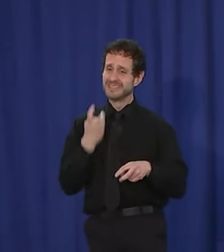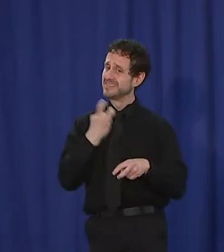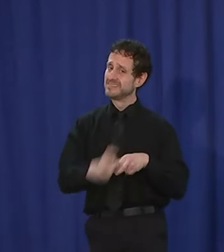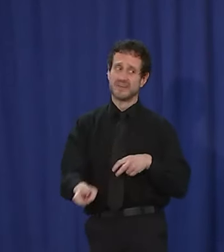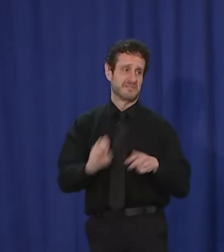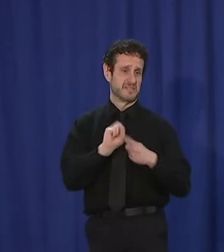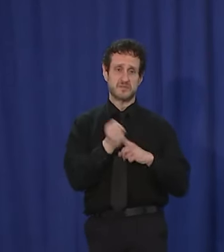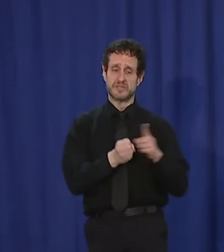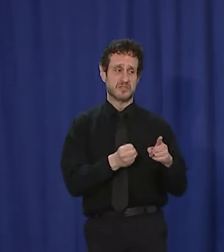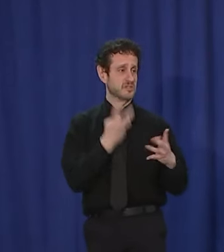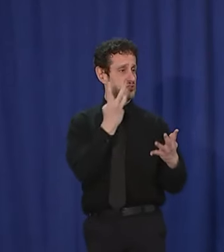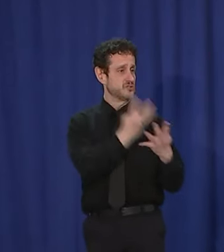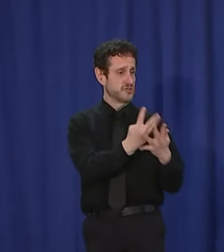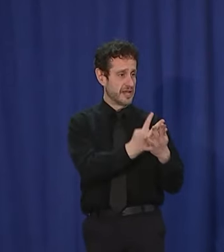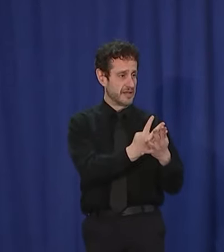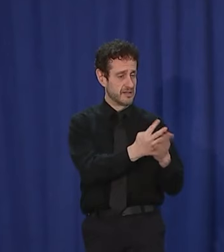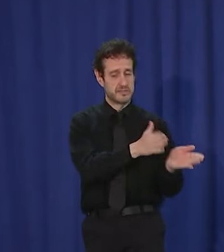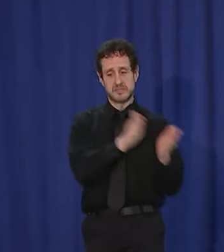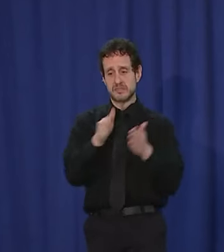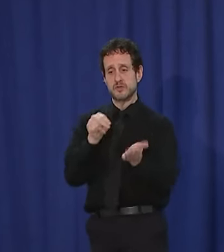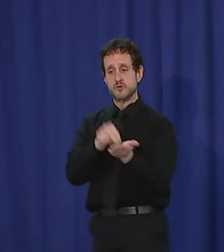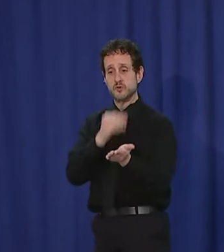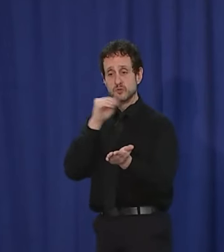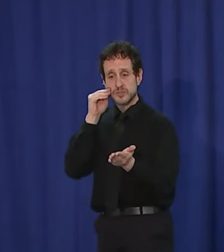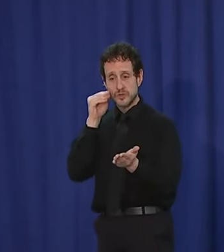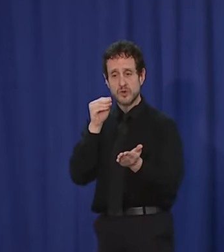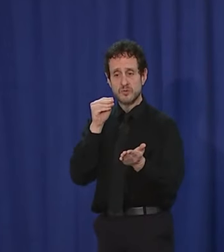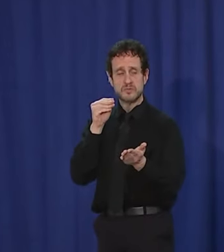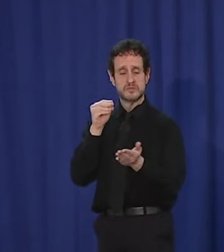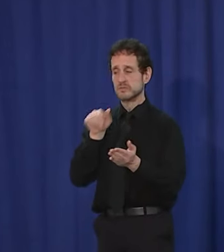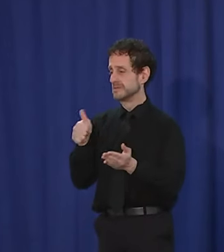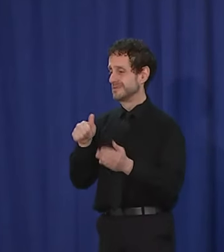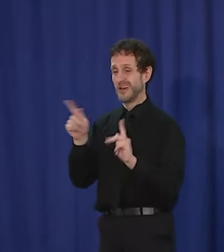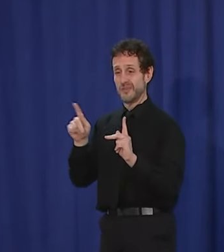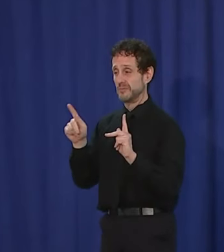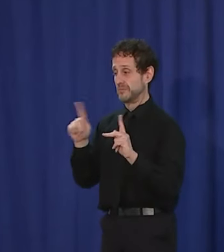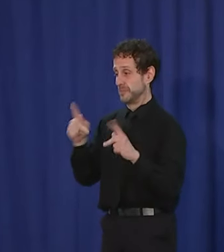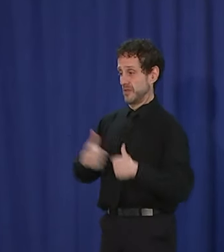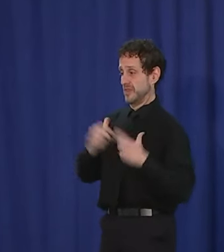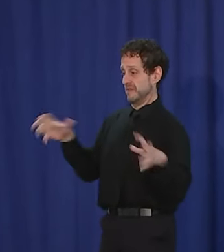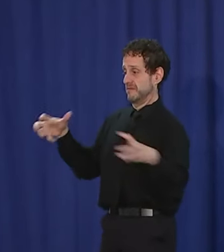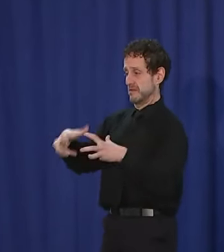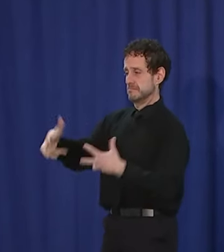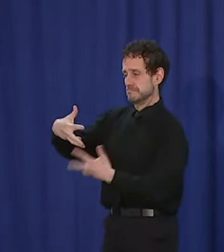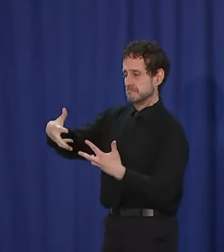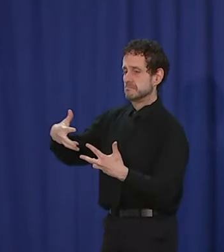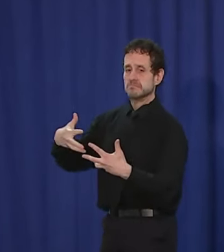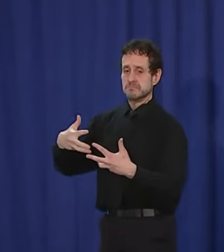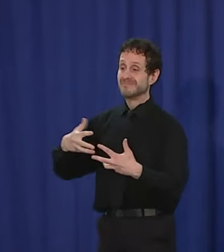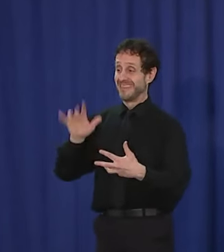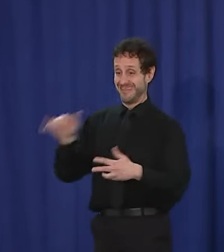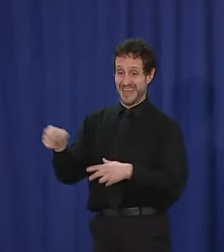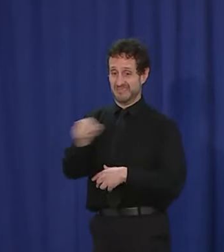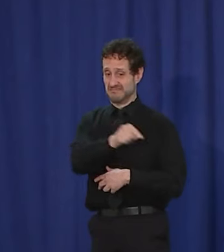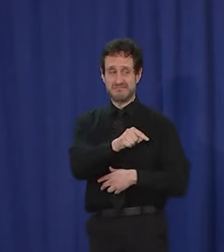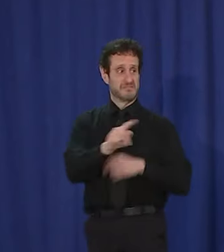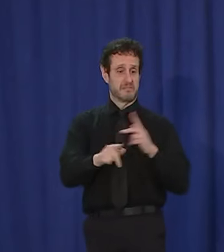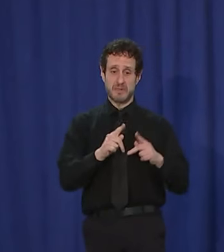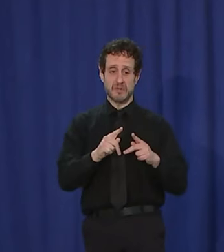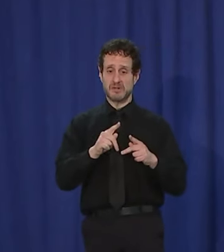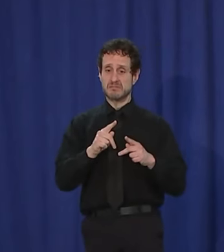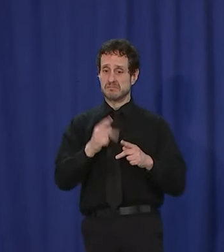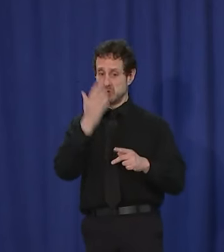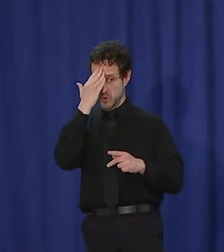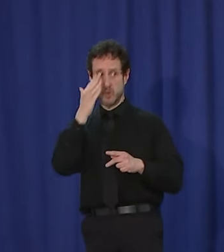setting. Jails, nursing homes, other places that are congregate settings are exactly the kind of places where we need to bring